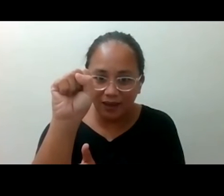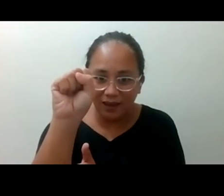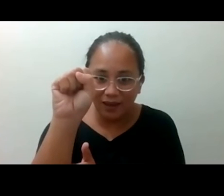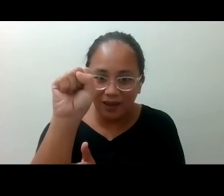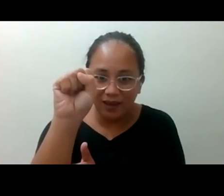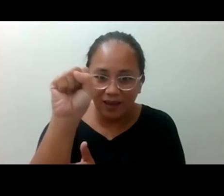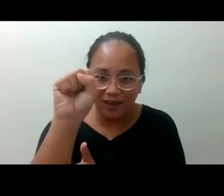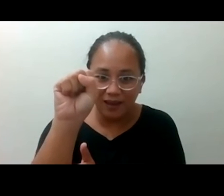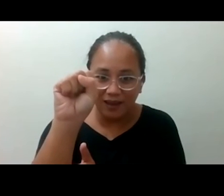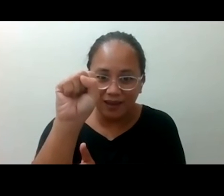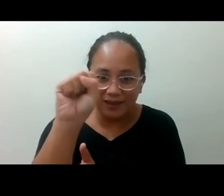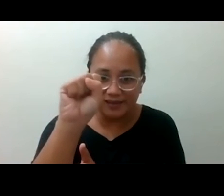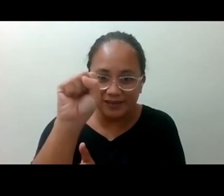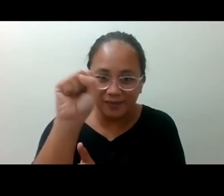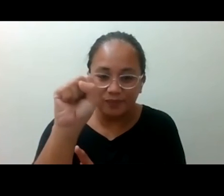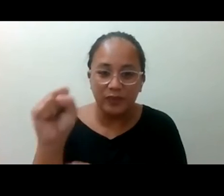That is a subject.